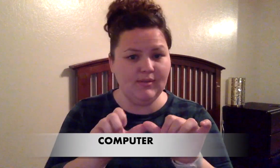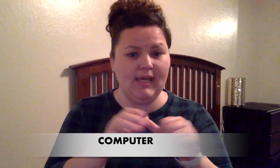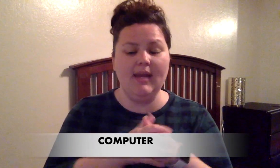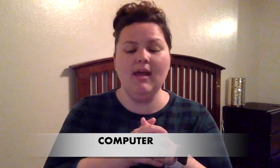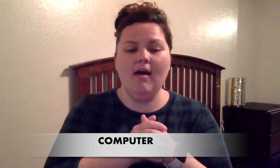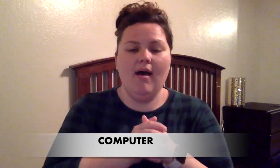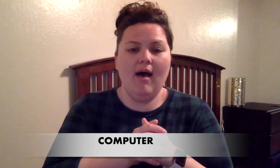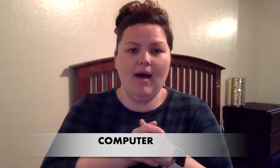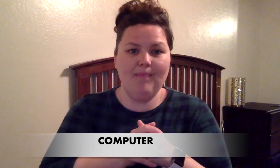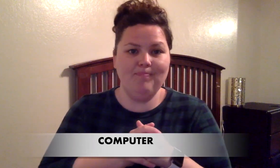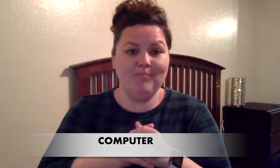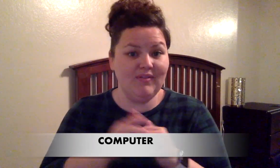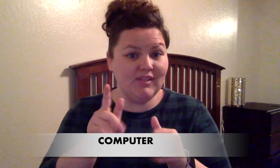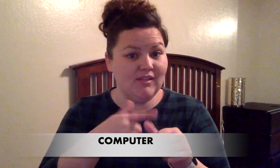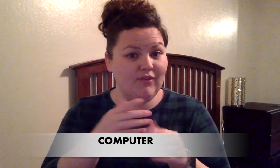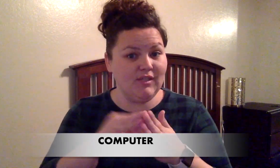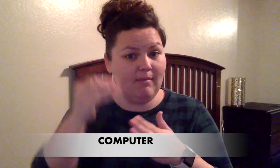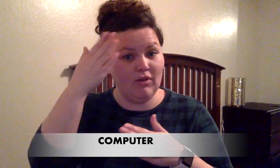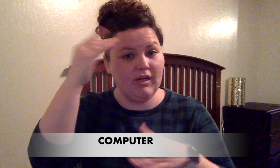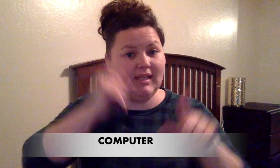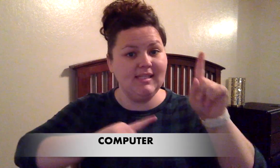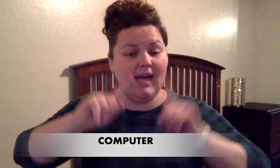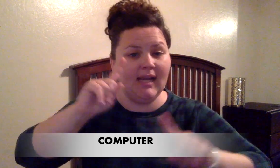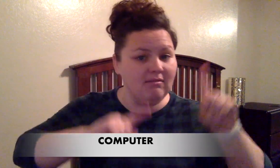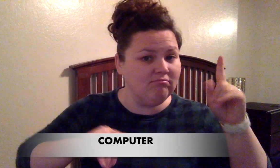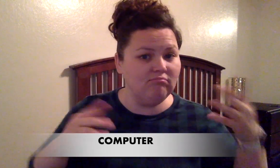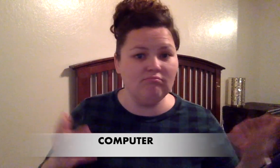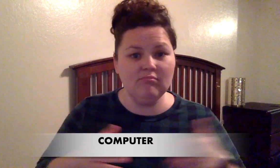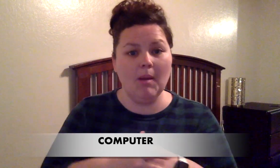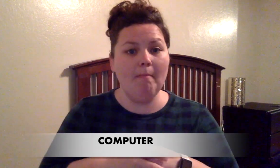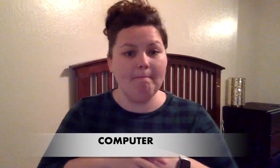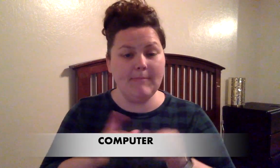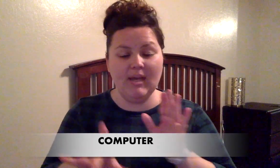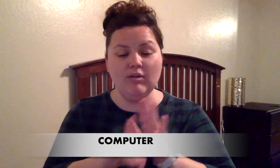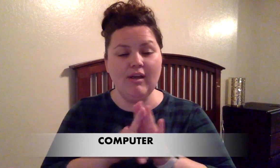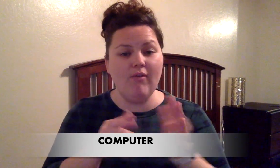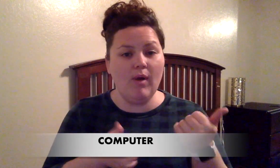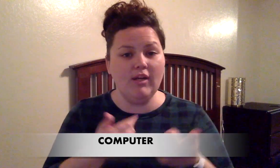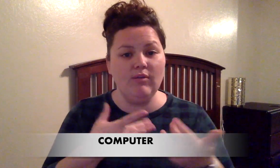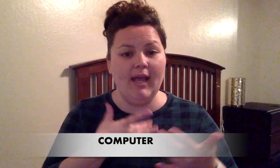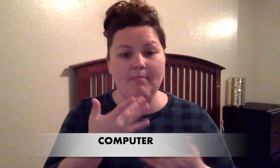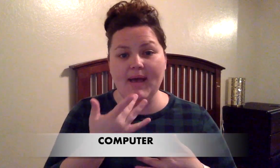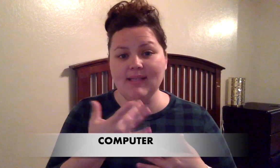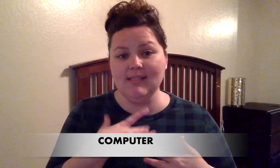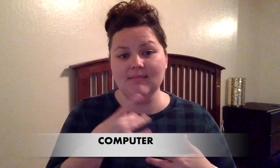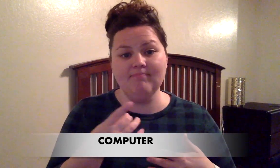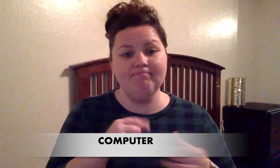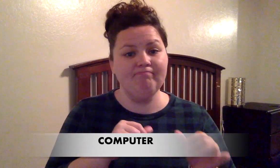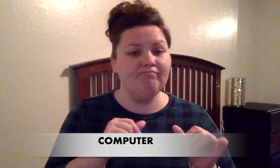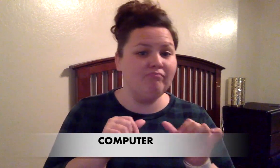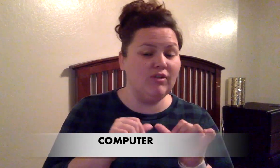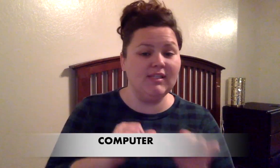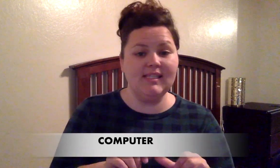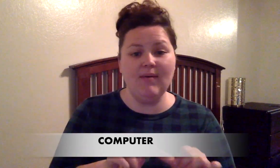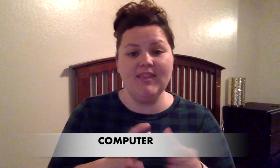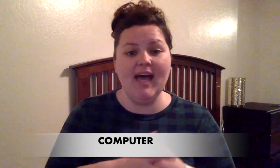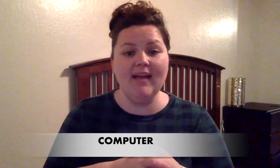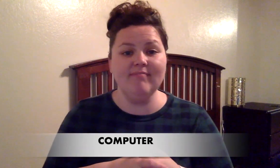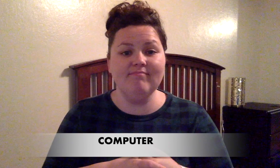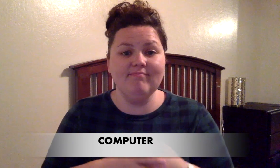it. But if this is the first time learning the sign, pick whichever one you like best. You could stay with that.